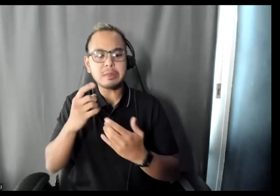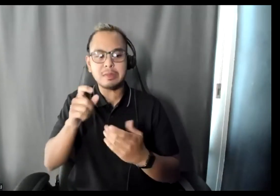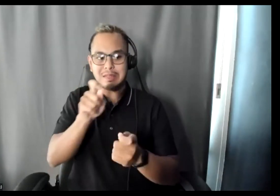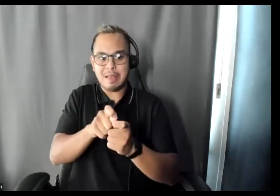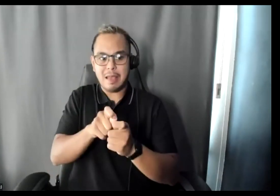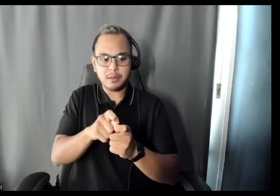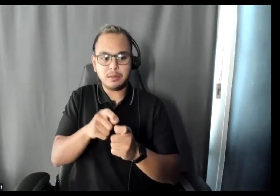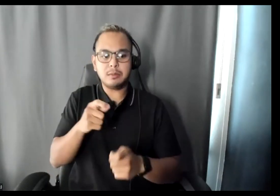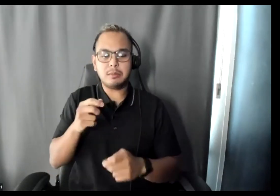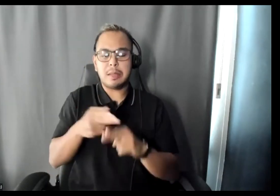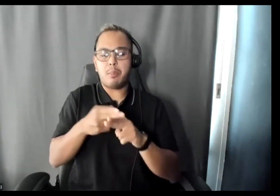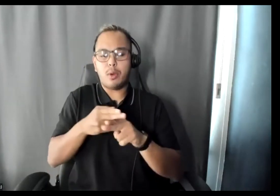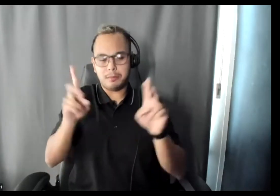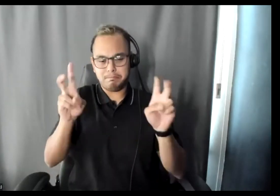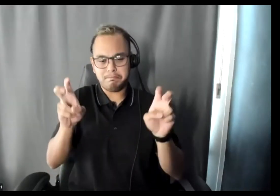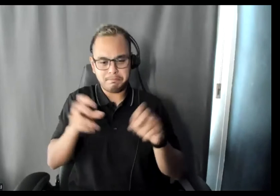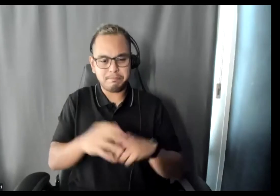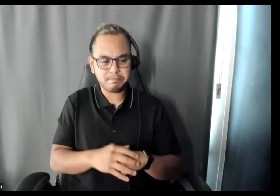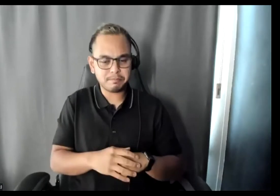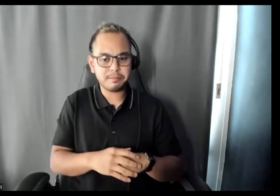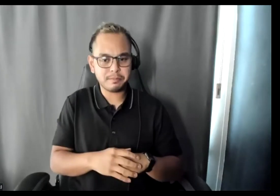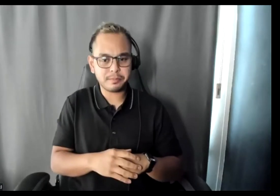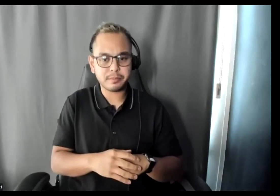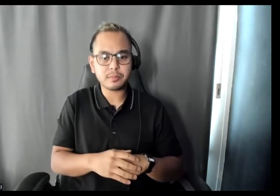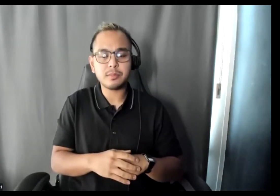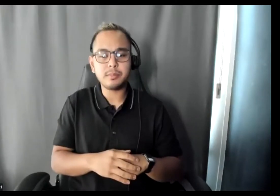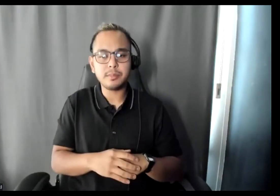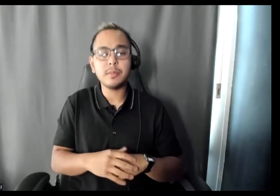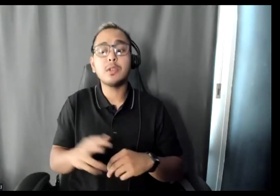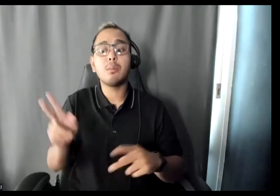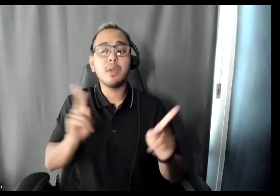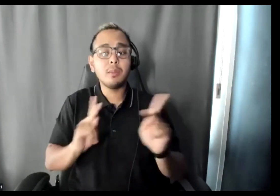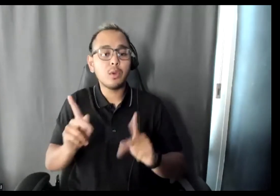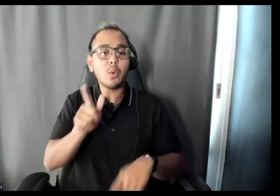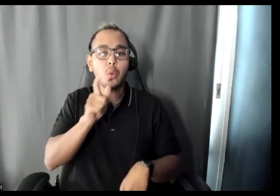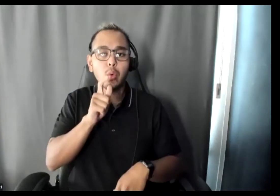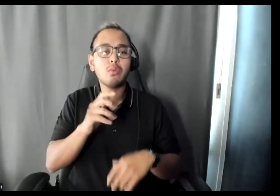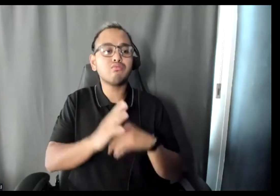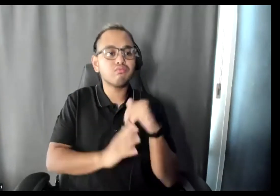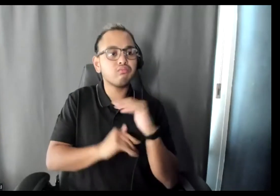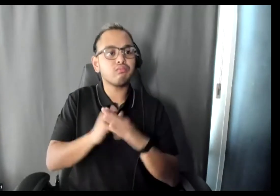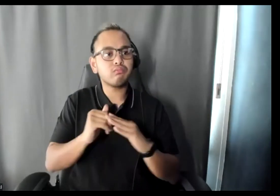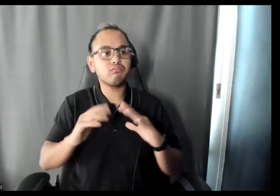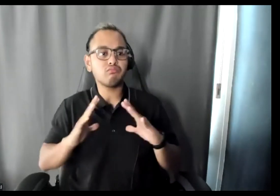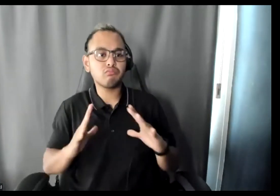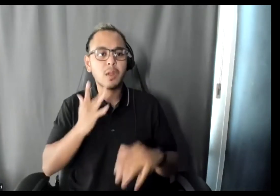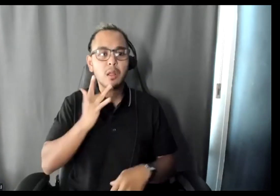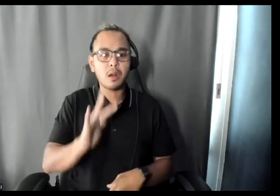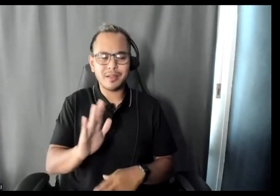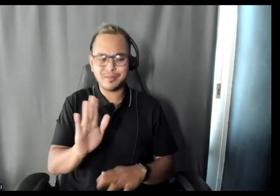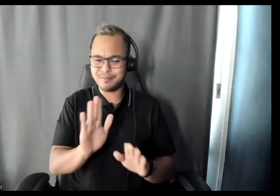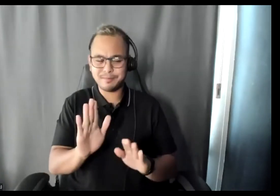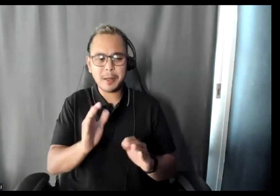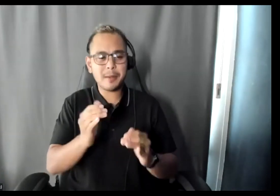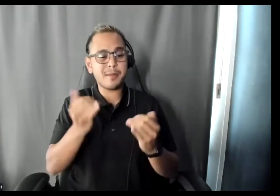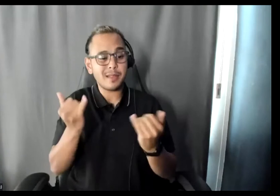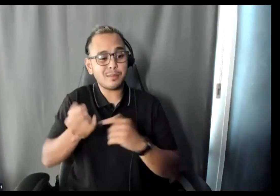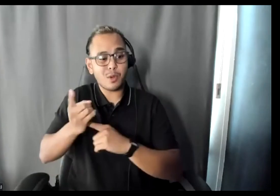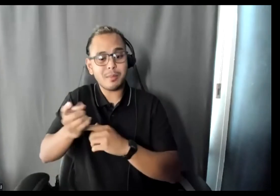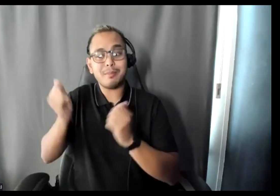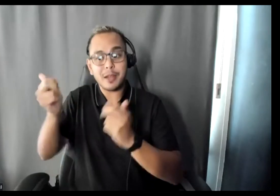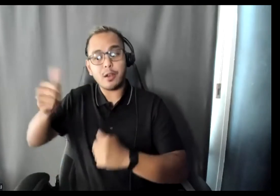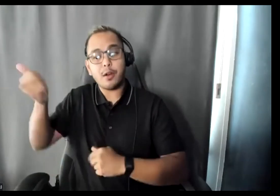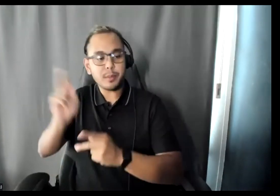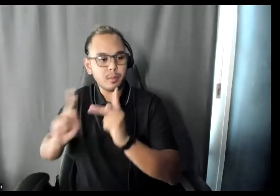they're temporary. So for all of the folks who are doing okay, who are feeling lucky, this is a moment when many folks are not feeling so lucky